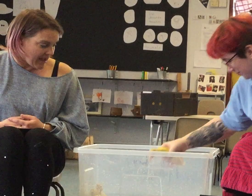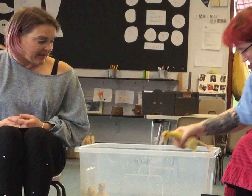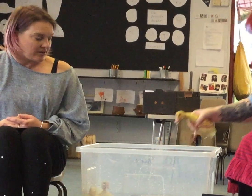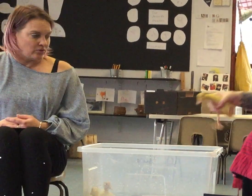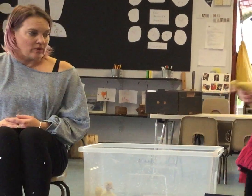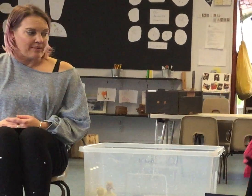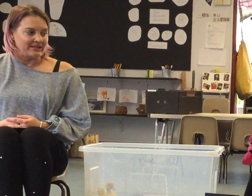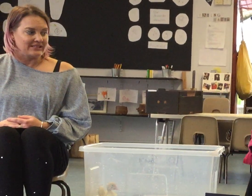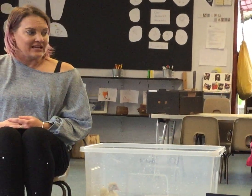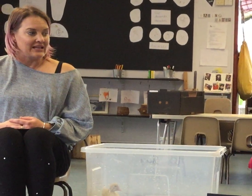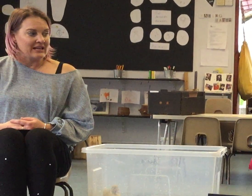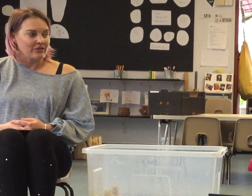back? Emily's taking another